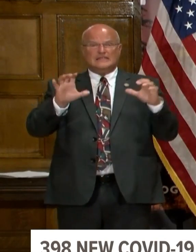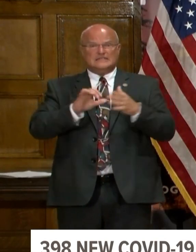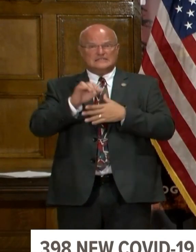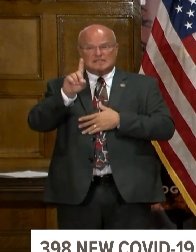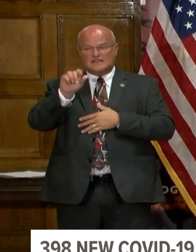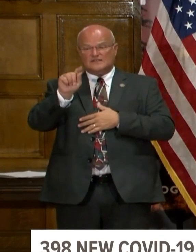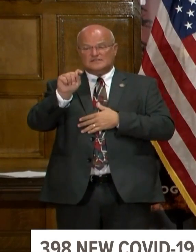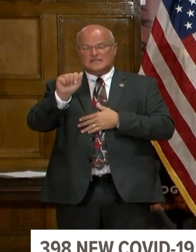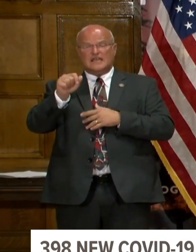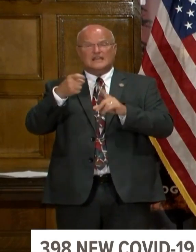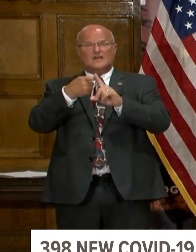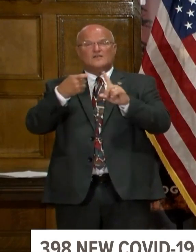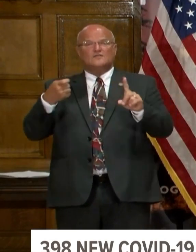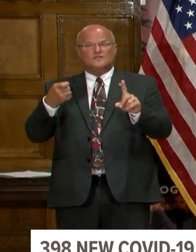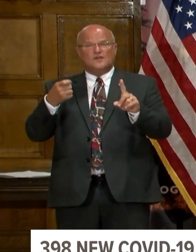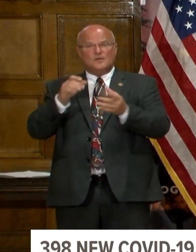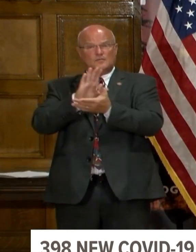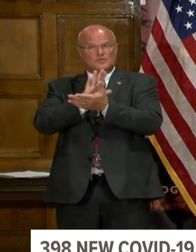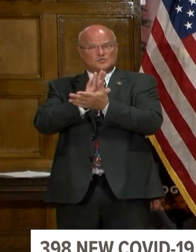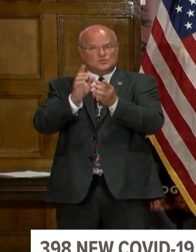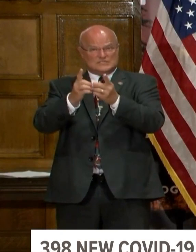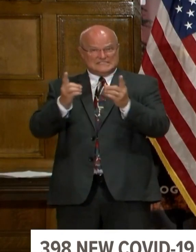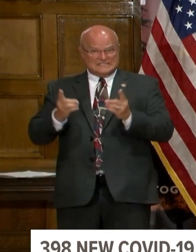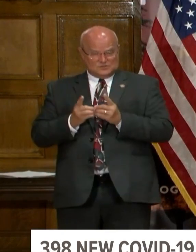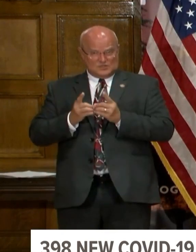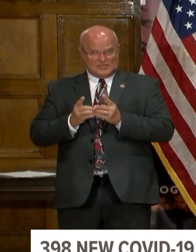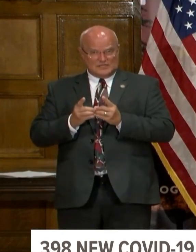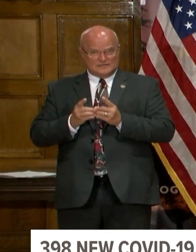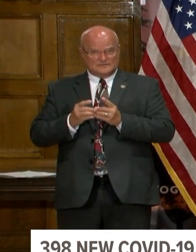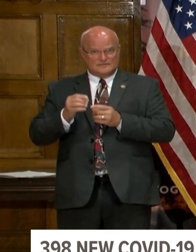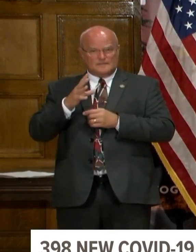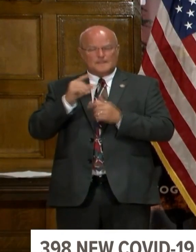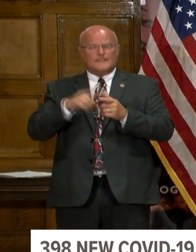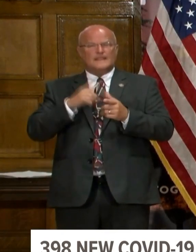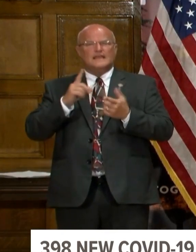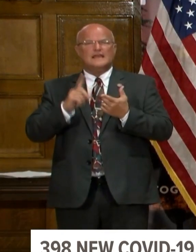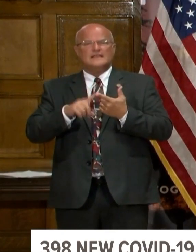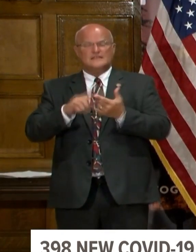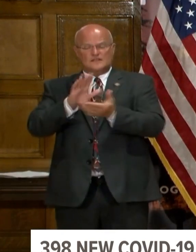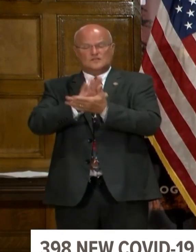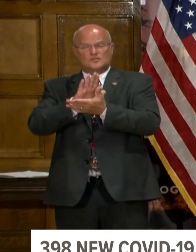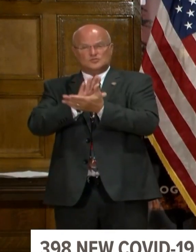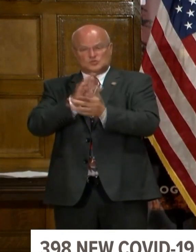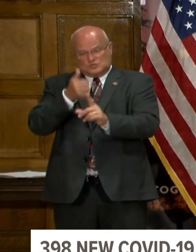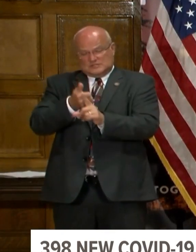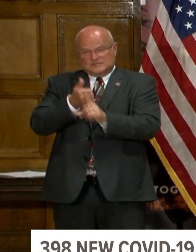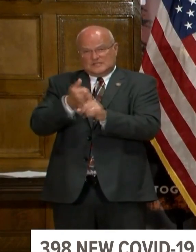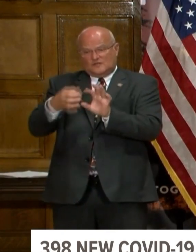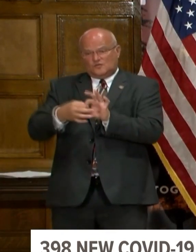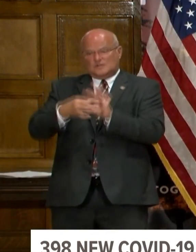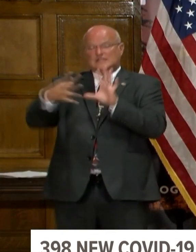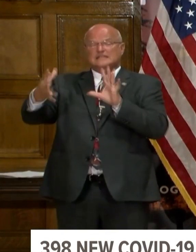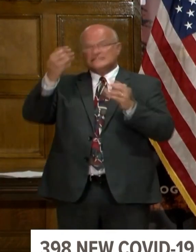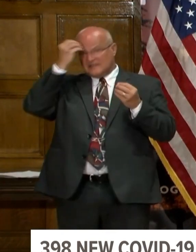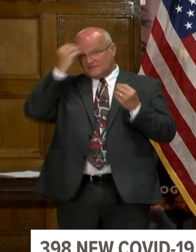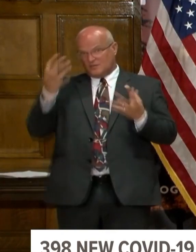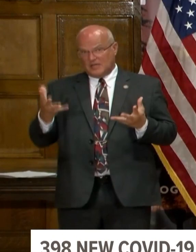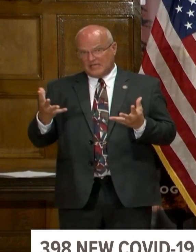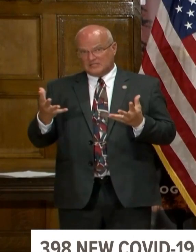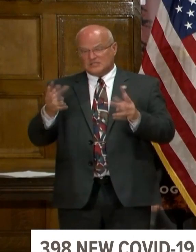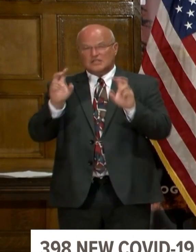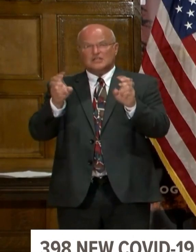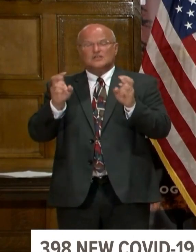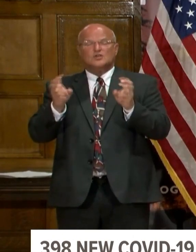the data from the school district, and then the schools release the information